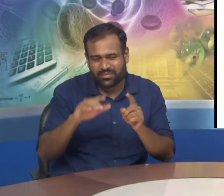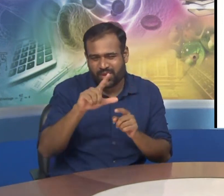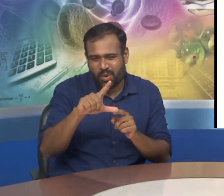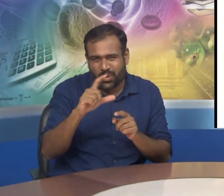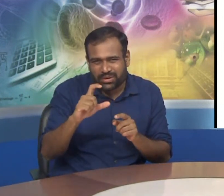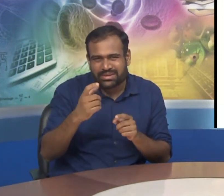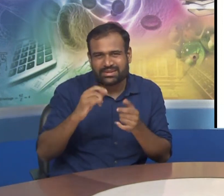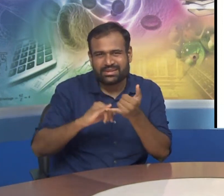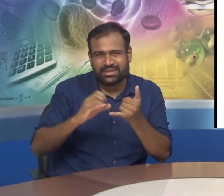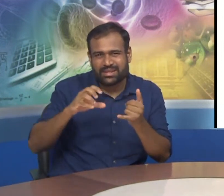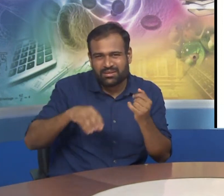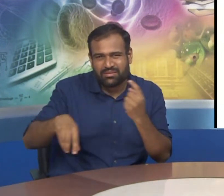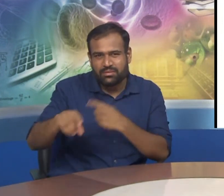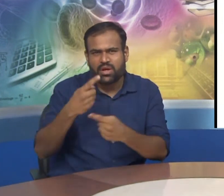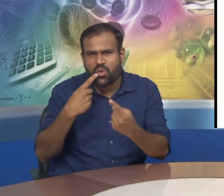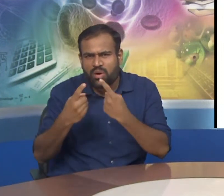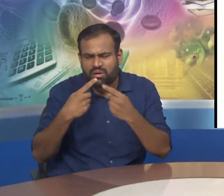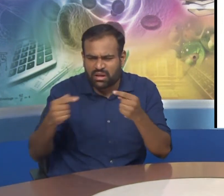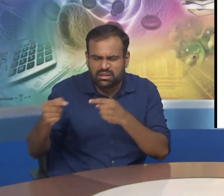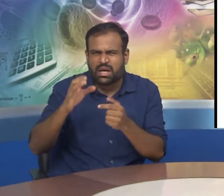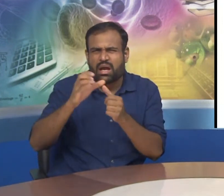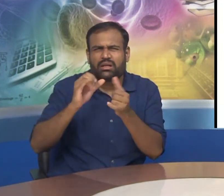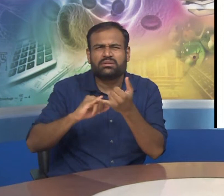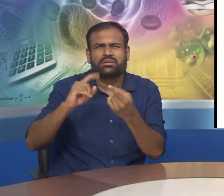is called appellate jurisdiction.